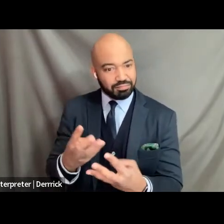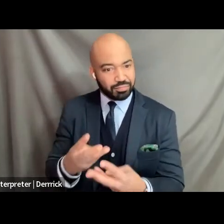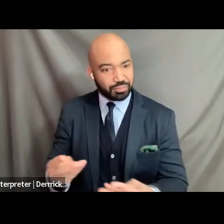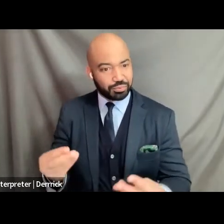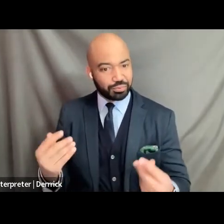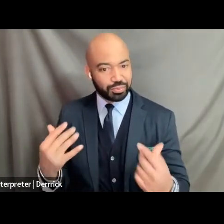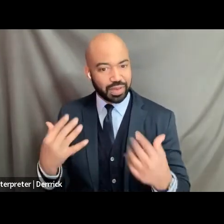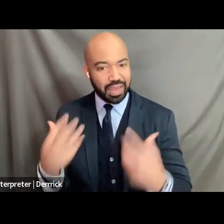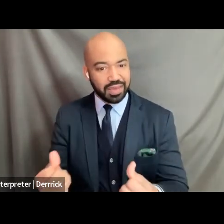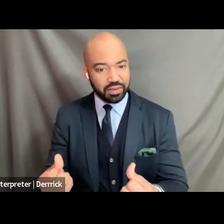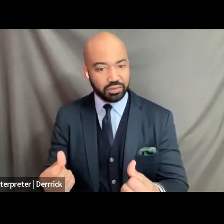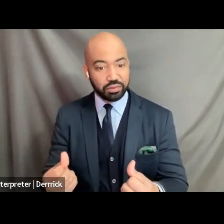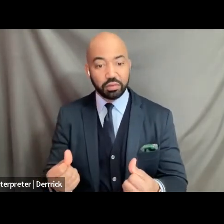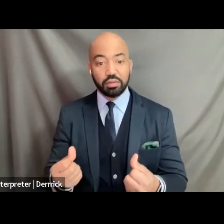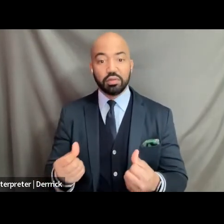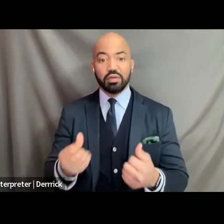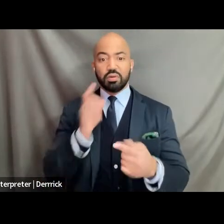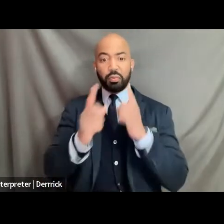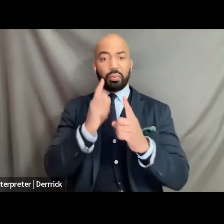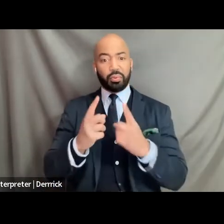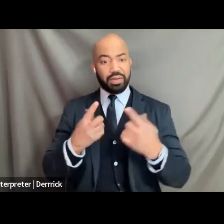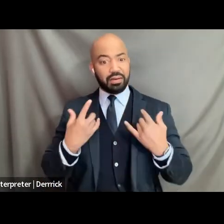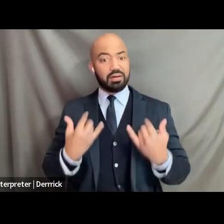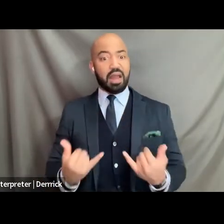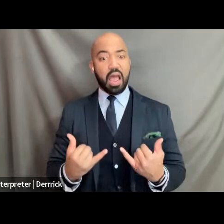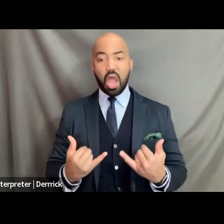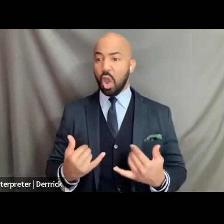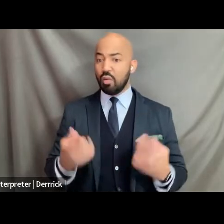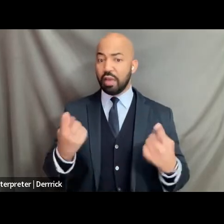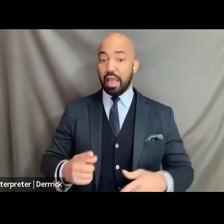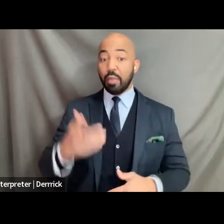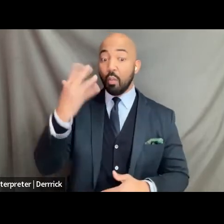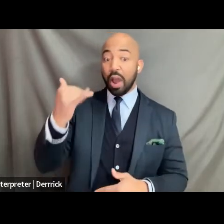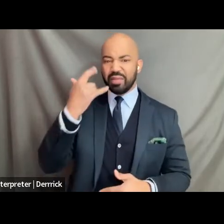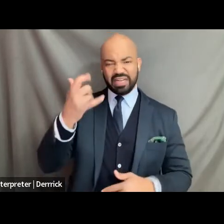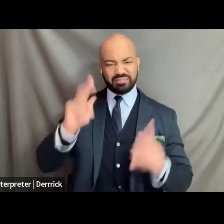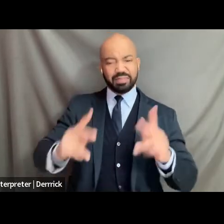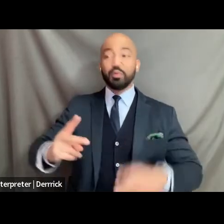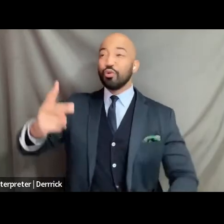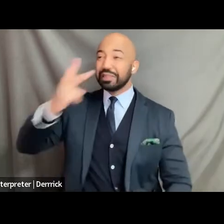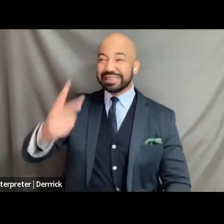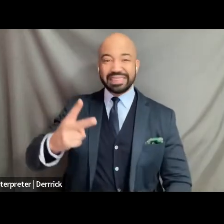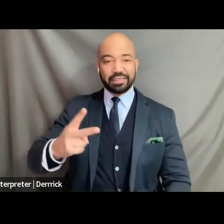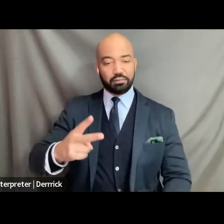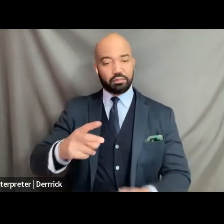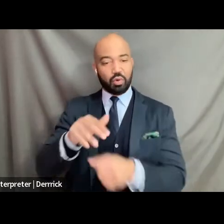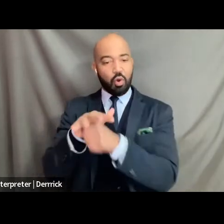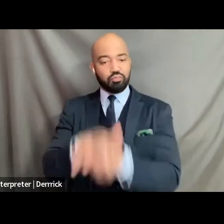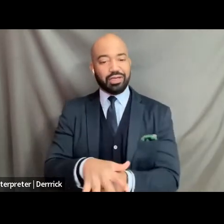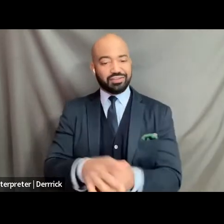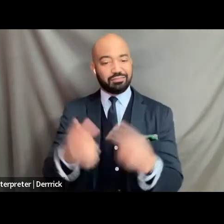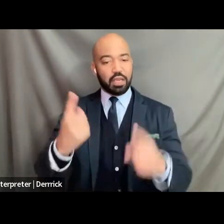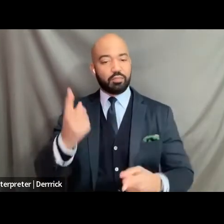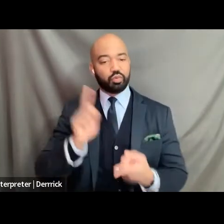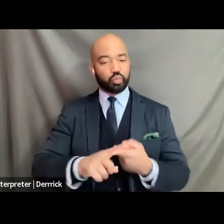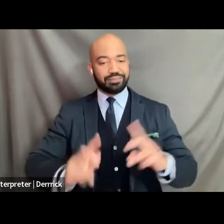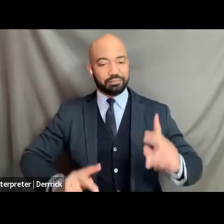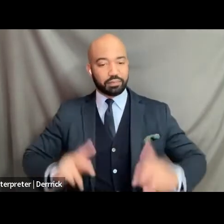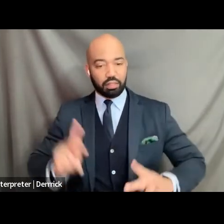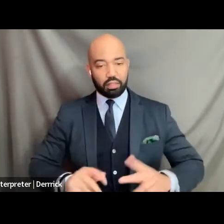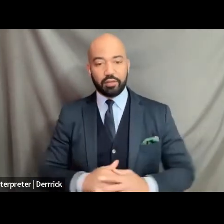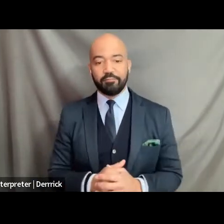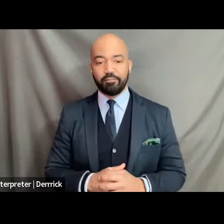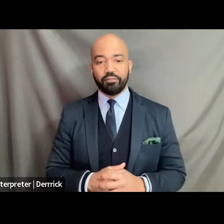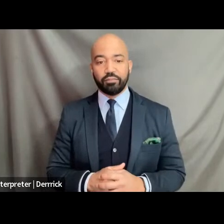the oppression and suffering is truly being seen and i ask today confirm someone confirm